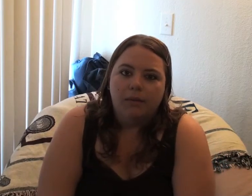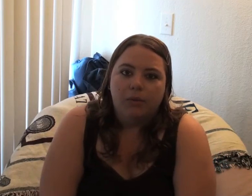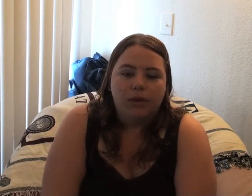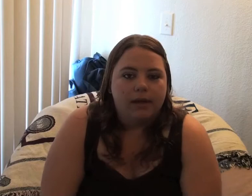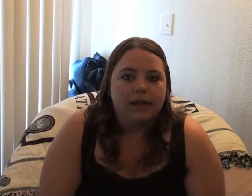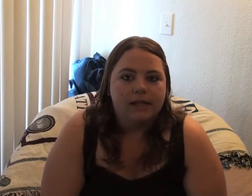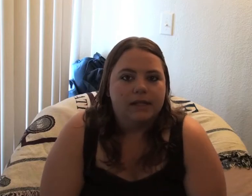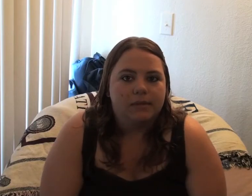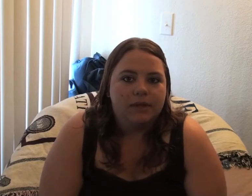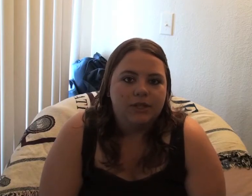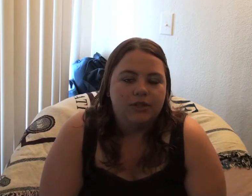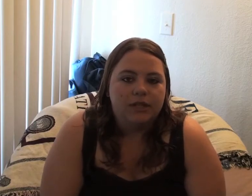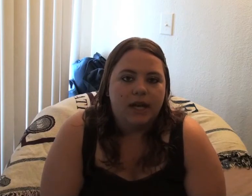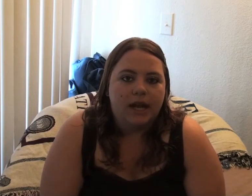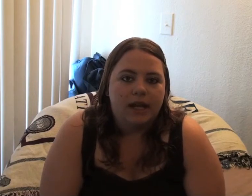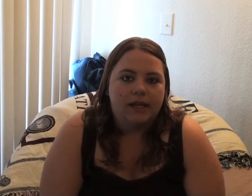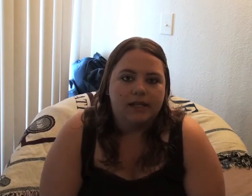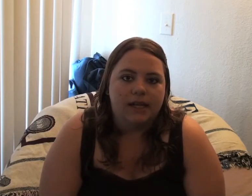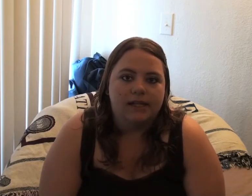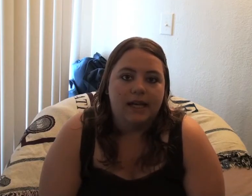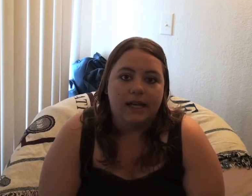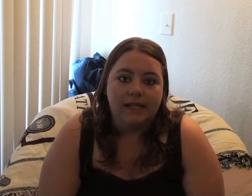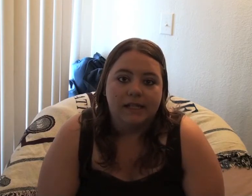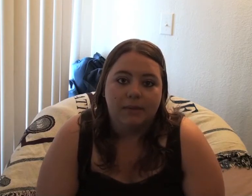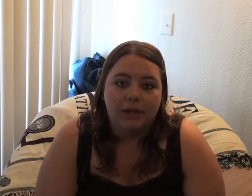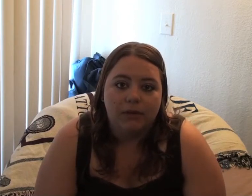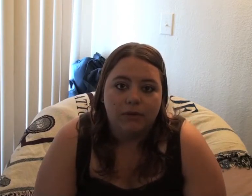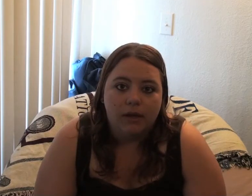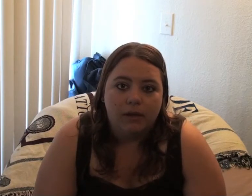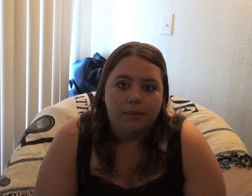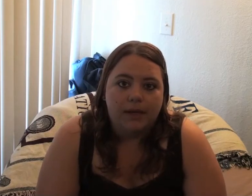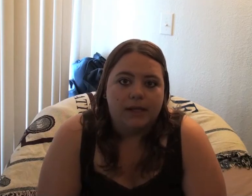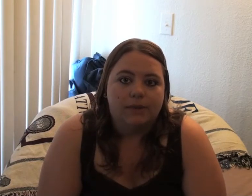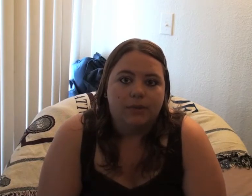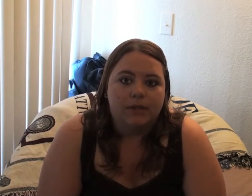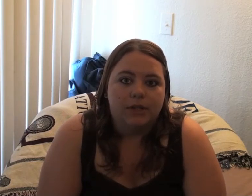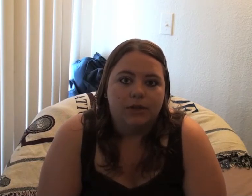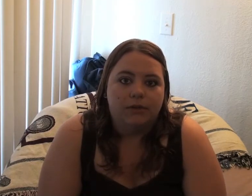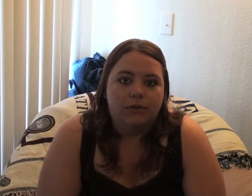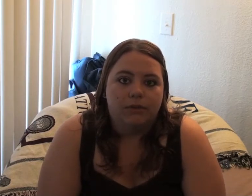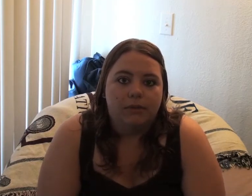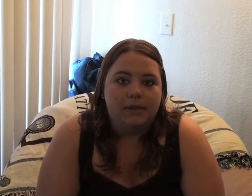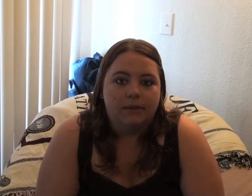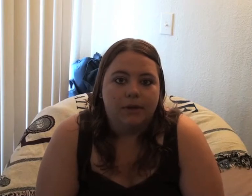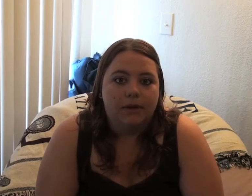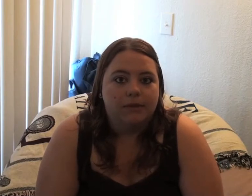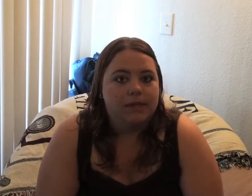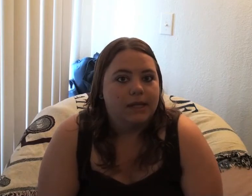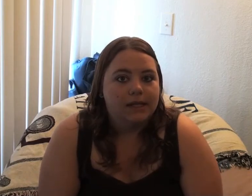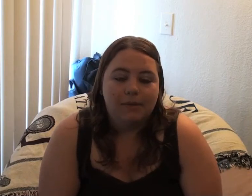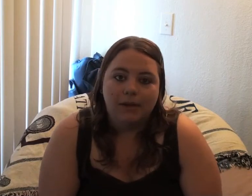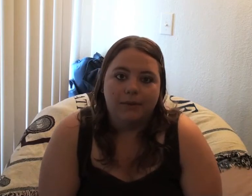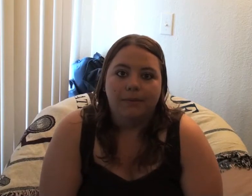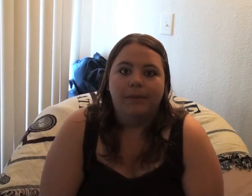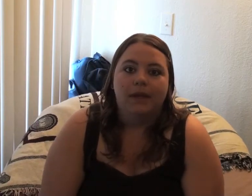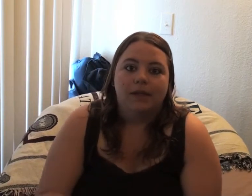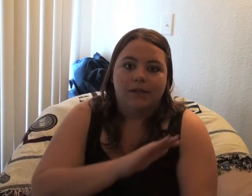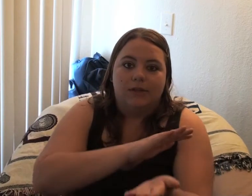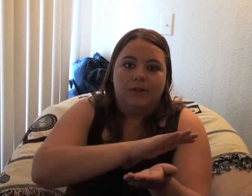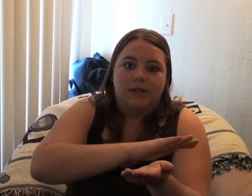One of the last things I'm going to teach you today is how to say, nice to meet you. Because once you meet someone, you want to say, nice to meet you. So you just